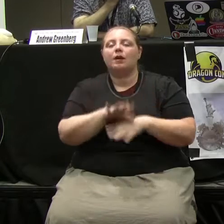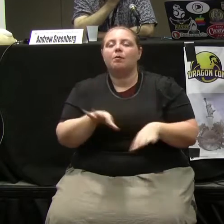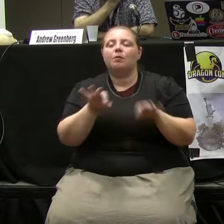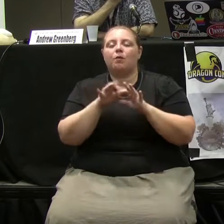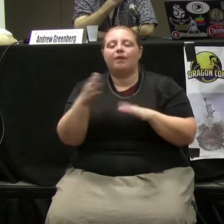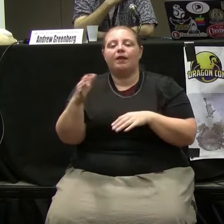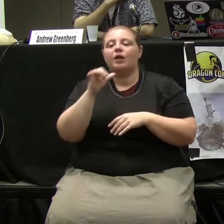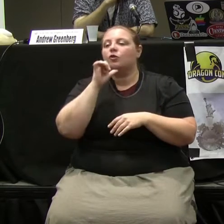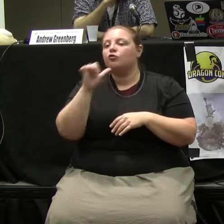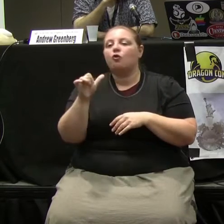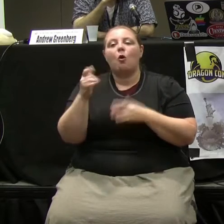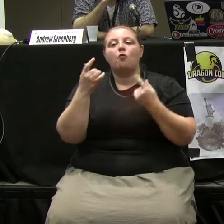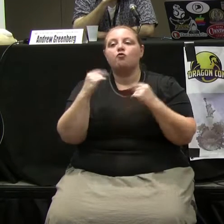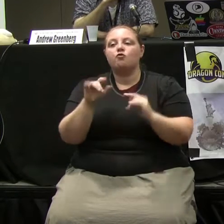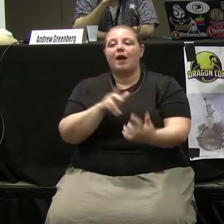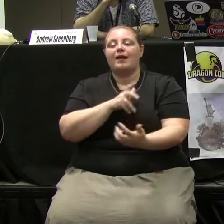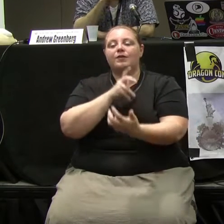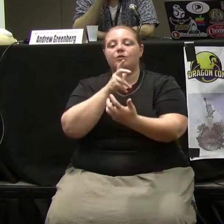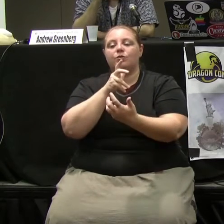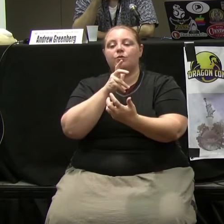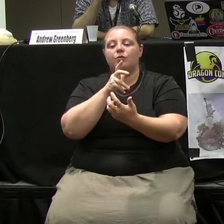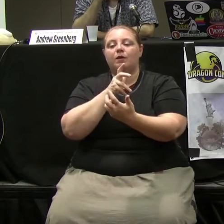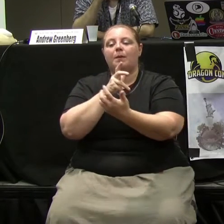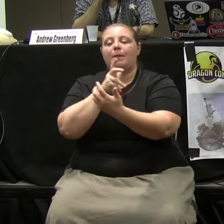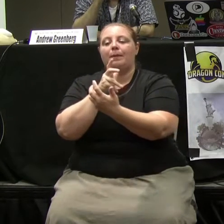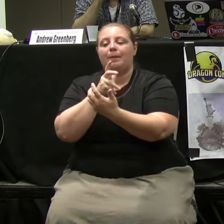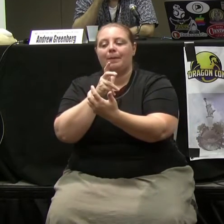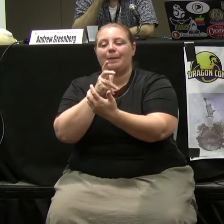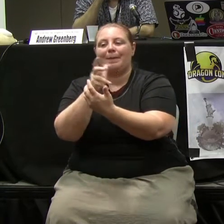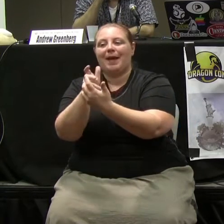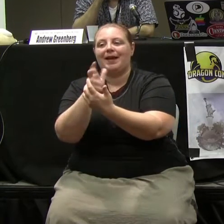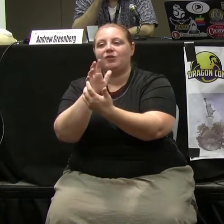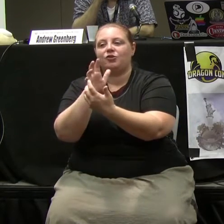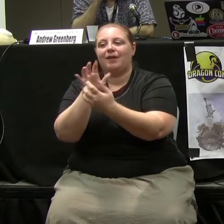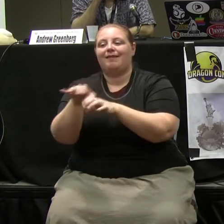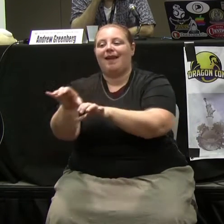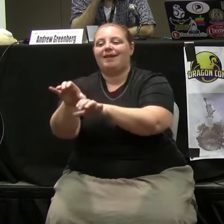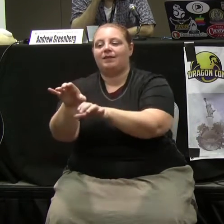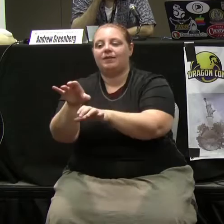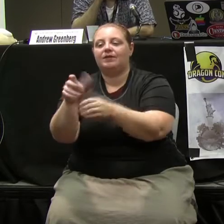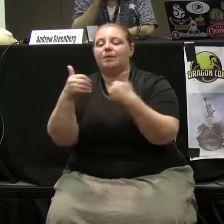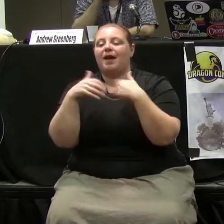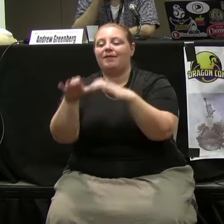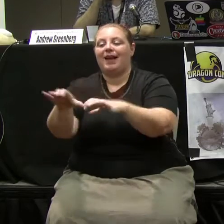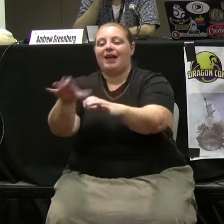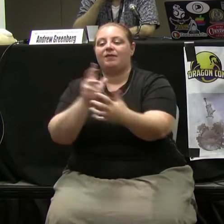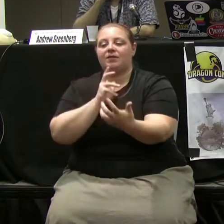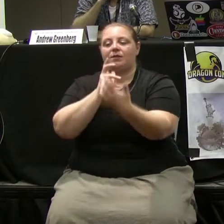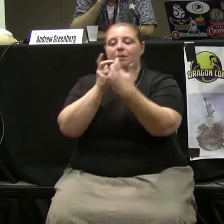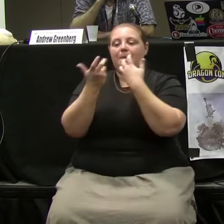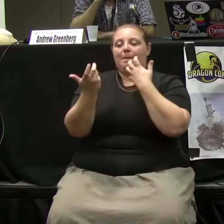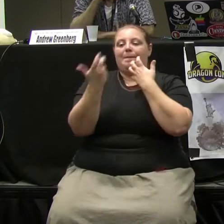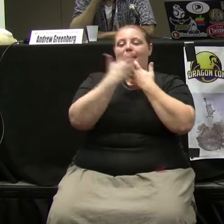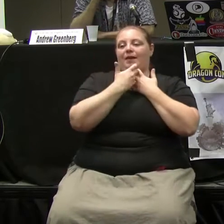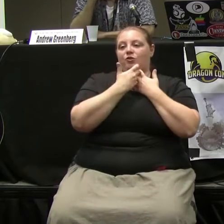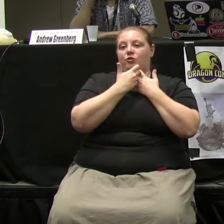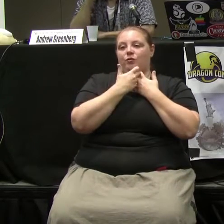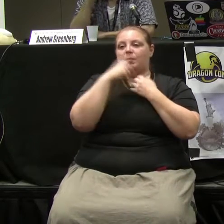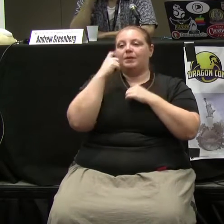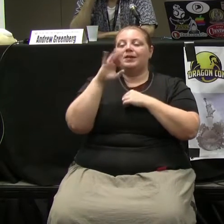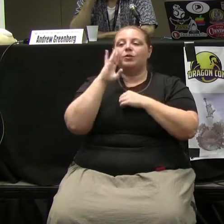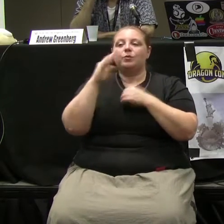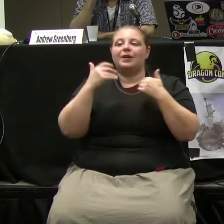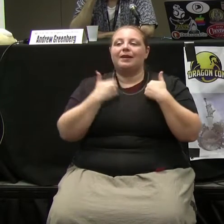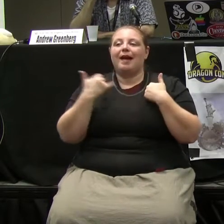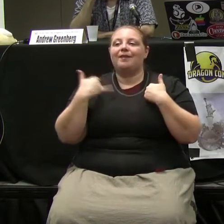don't try to fit yourself into activism. Have activism fit into what you do, because then you'll keep it up and you'll have that steady